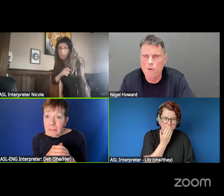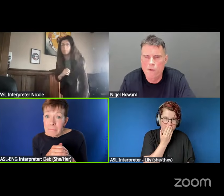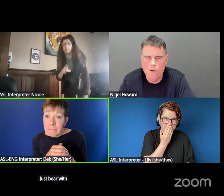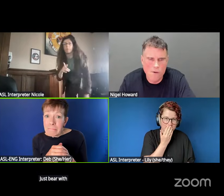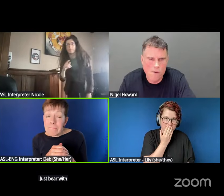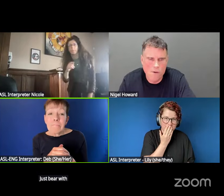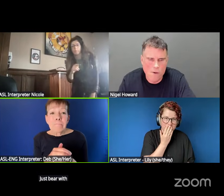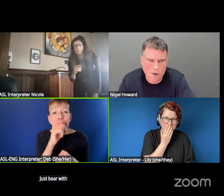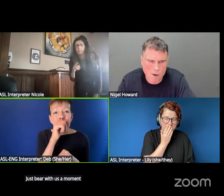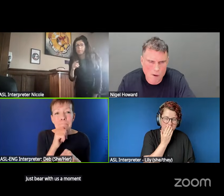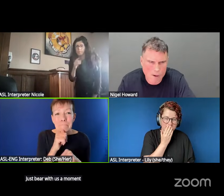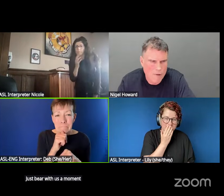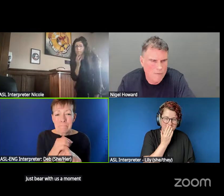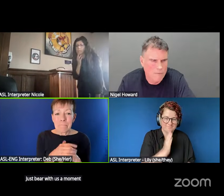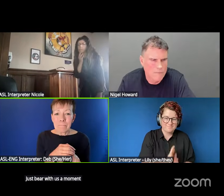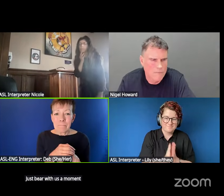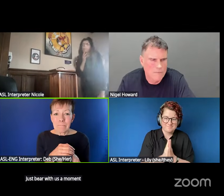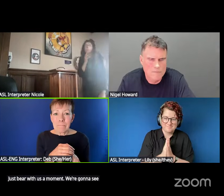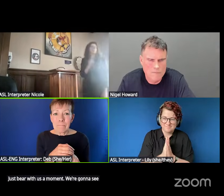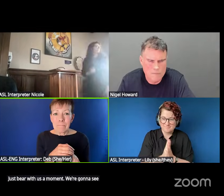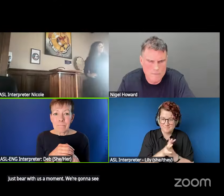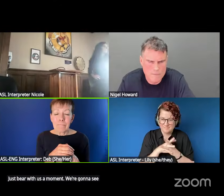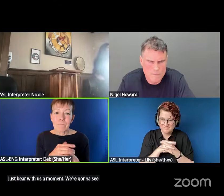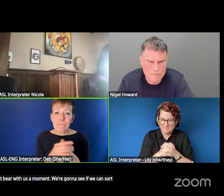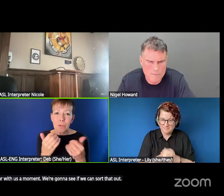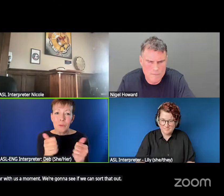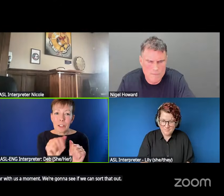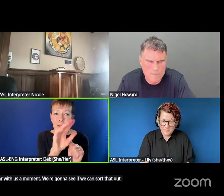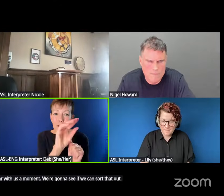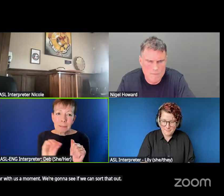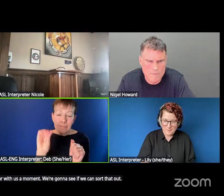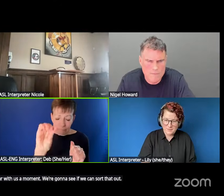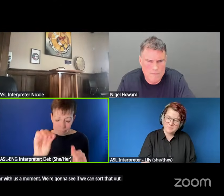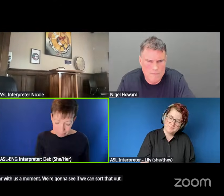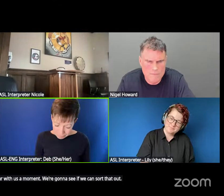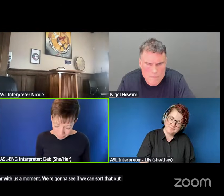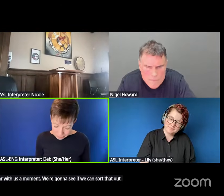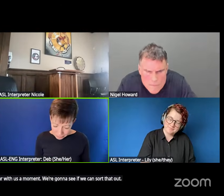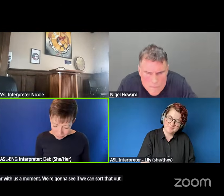Just bear with us a moment. We're going to see if we can sort that out.